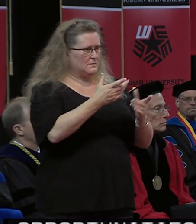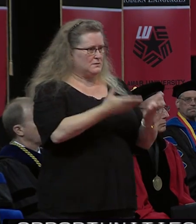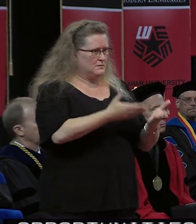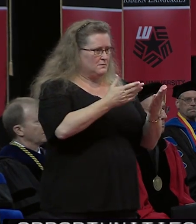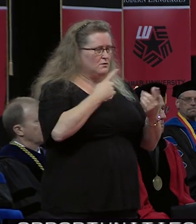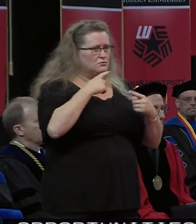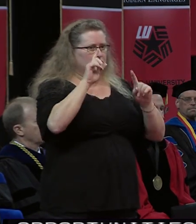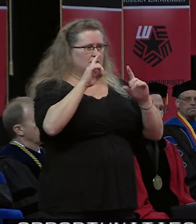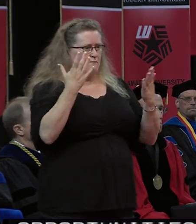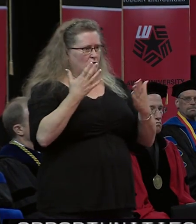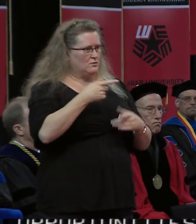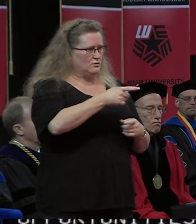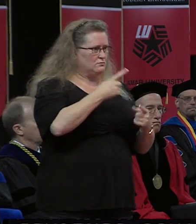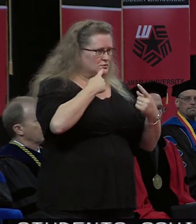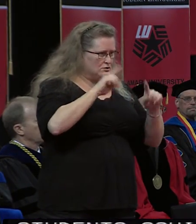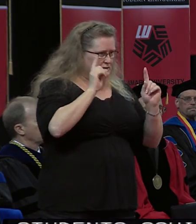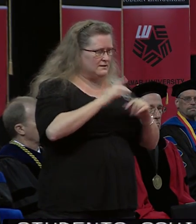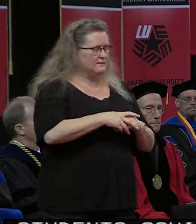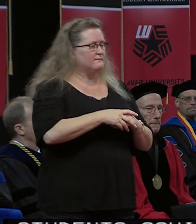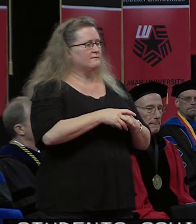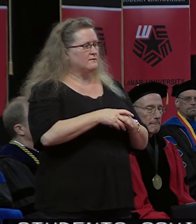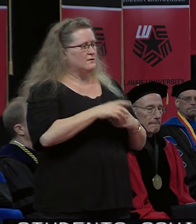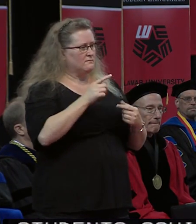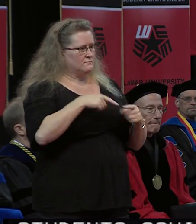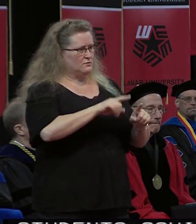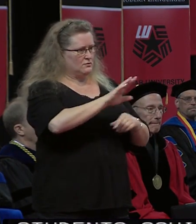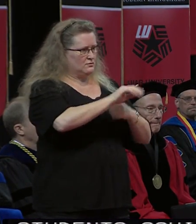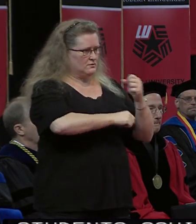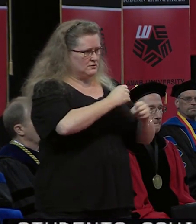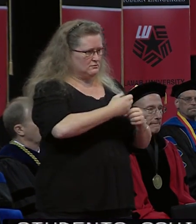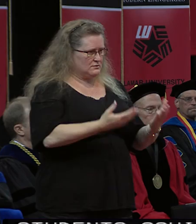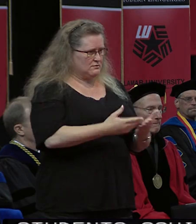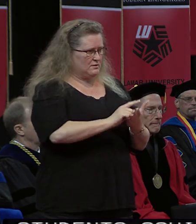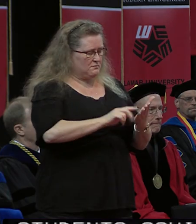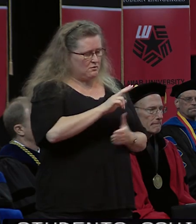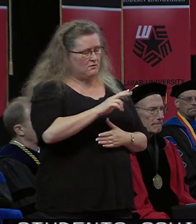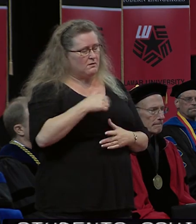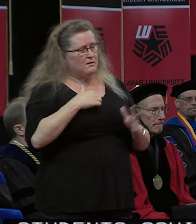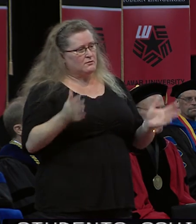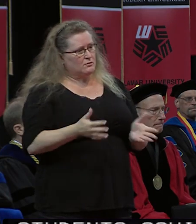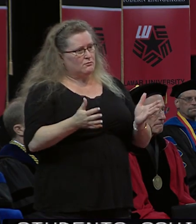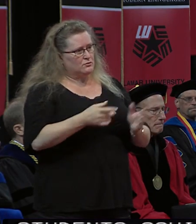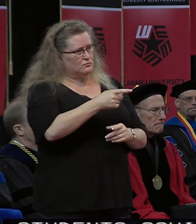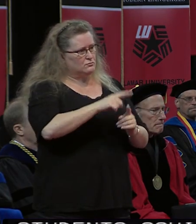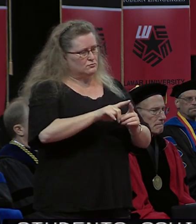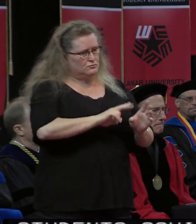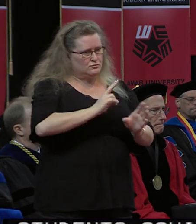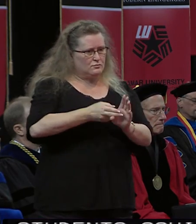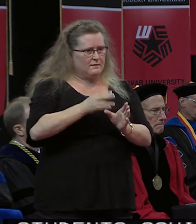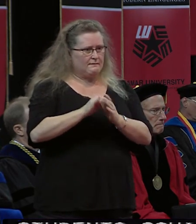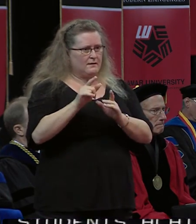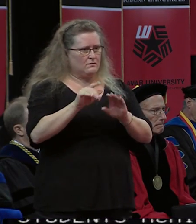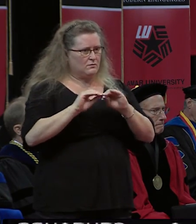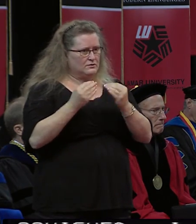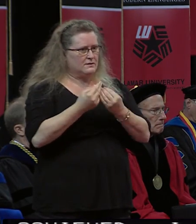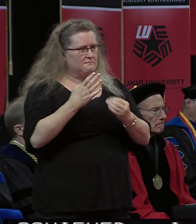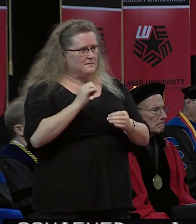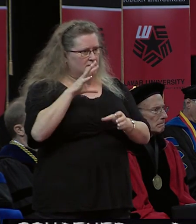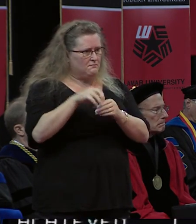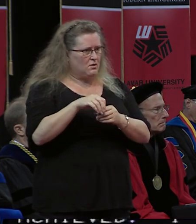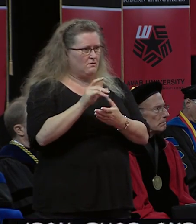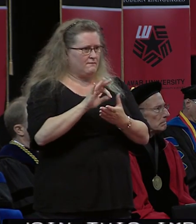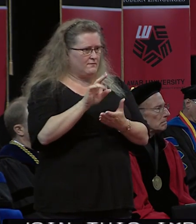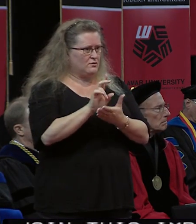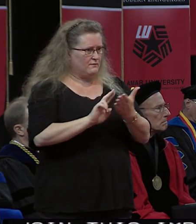what you have achieved throughout your years at Lamar. I encourage you to join this important arm of the university. The